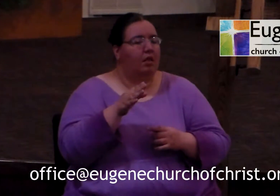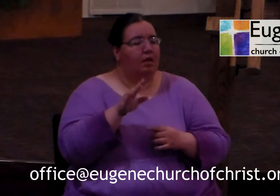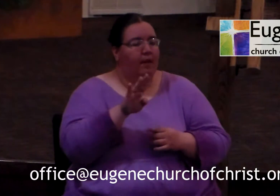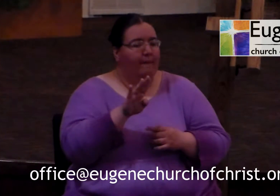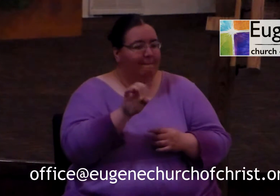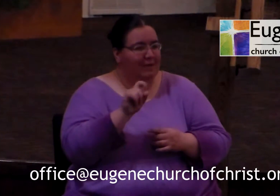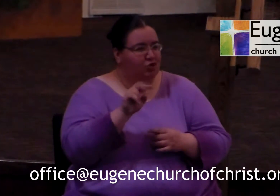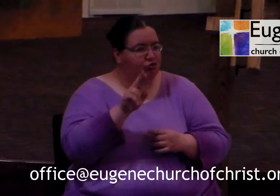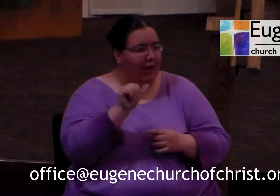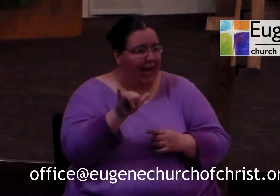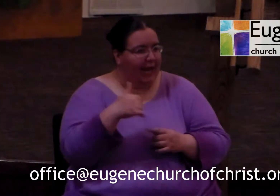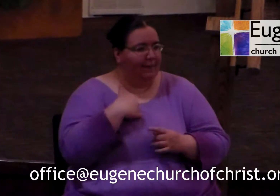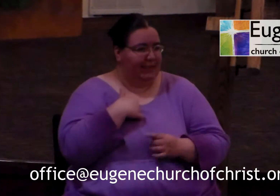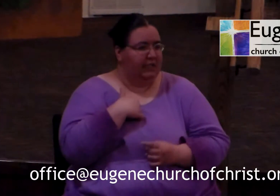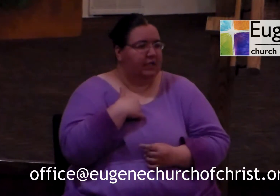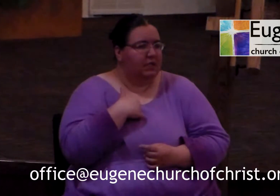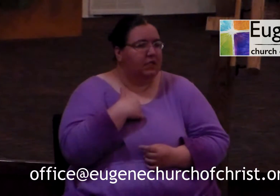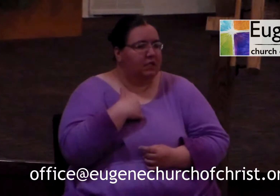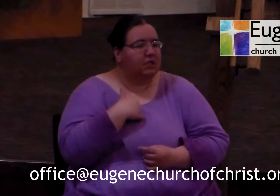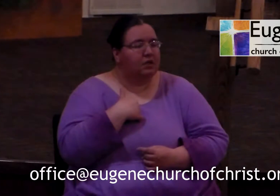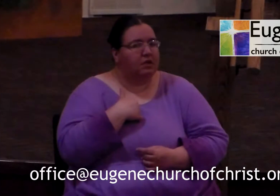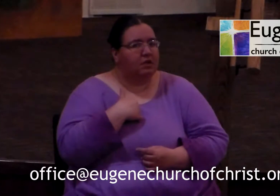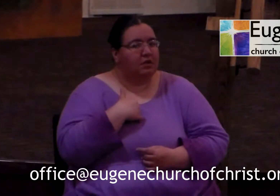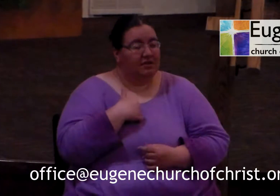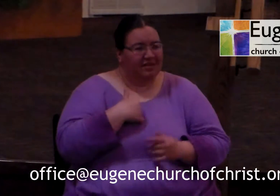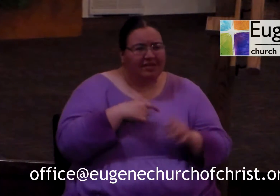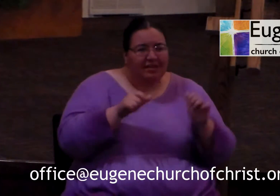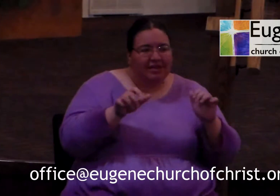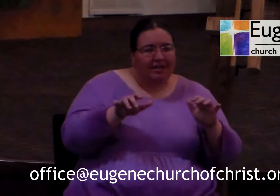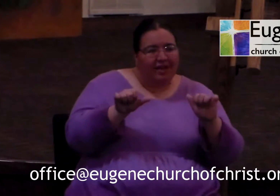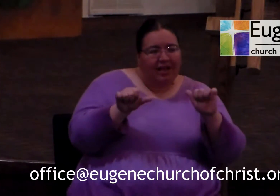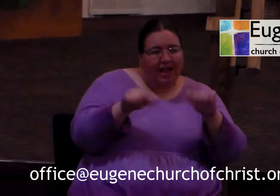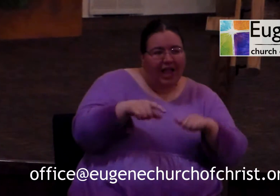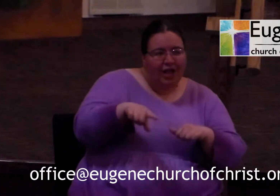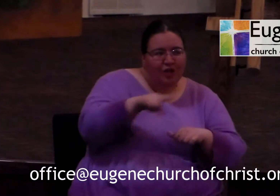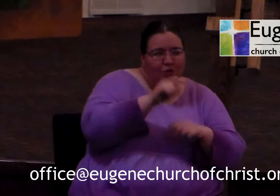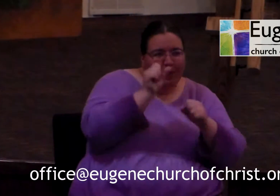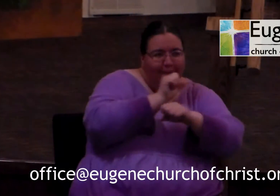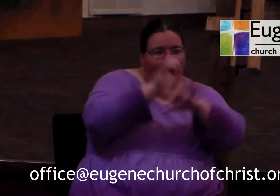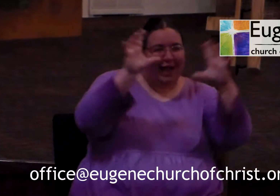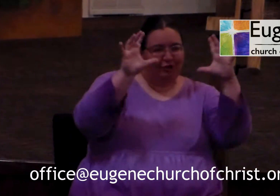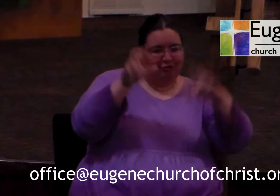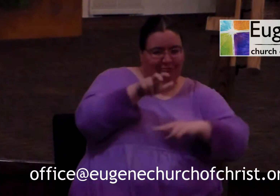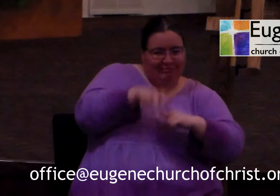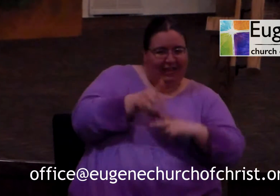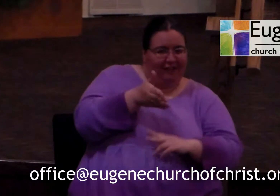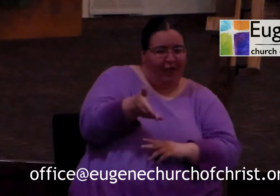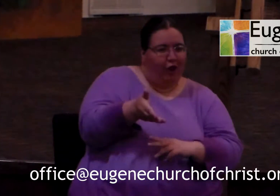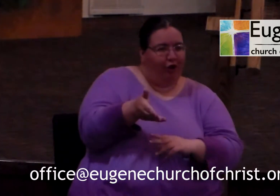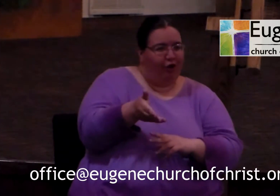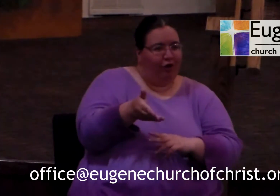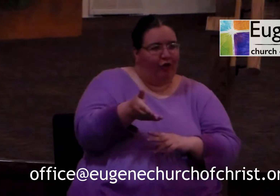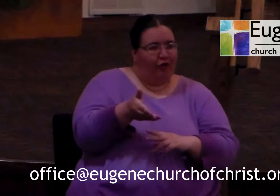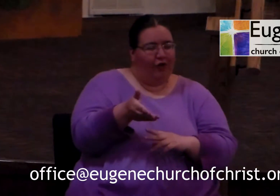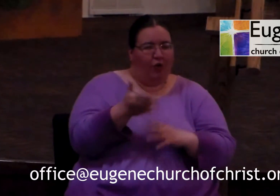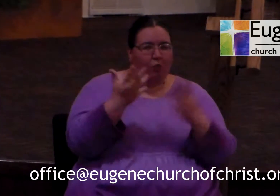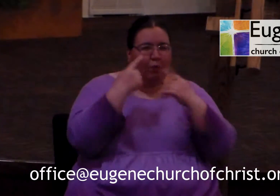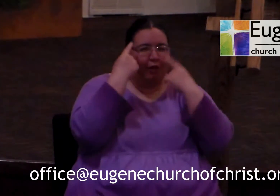And if you can imagine being seated there at the table with Jesus and the number of things that might be going through your head at that moment.